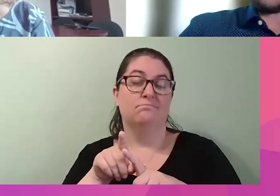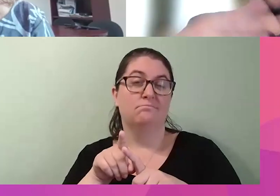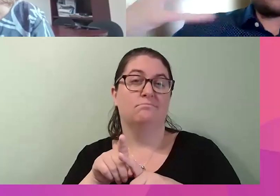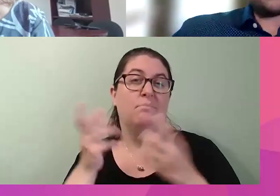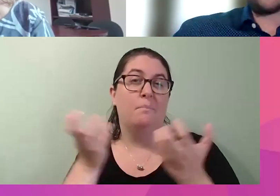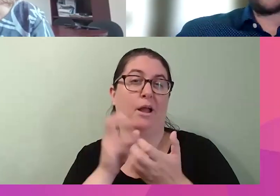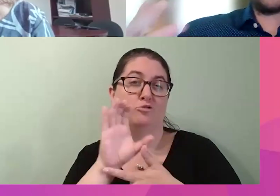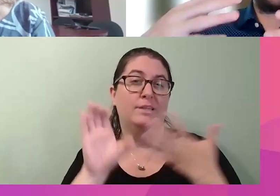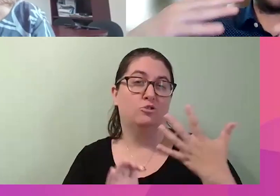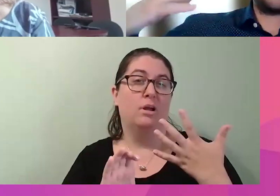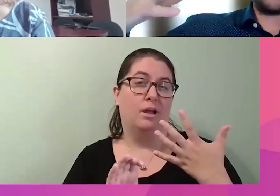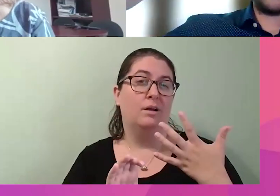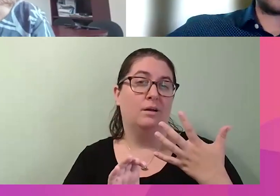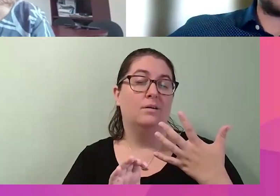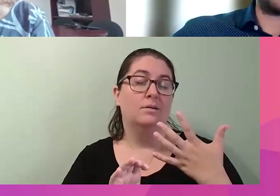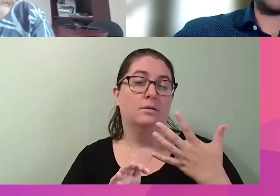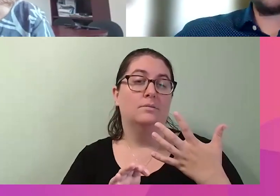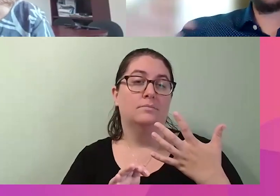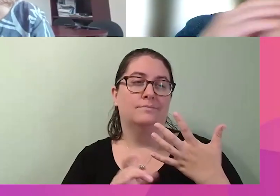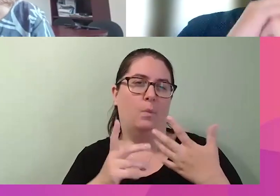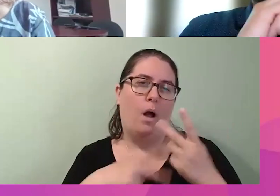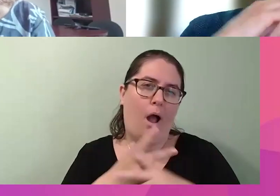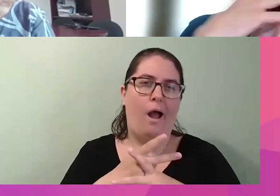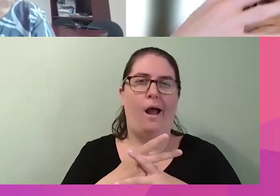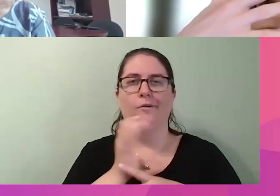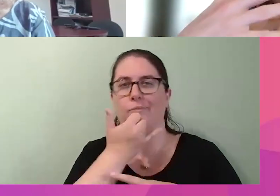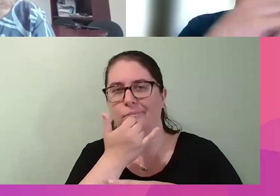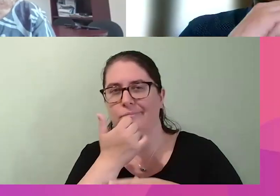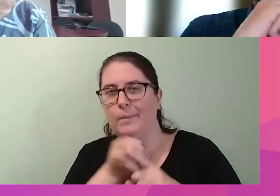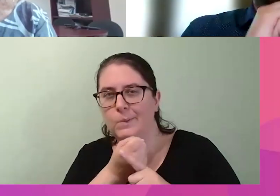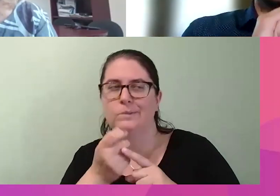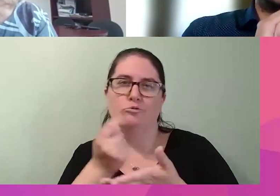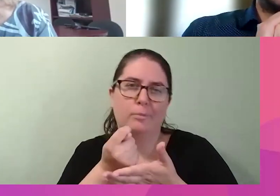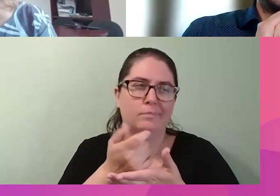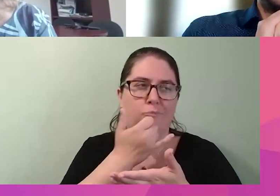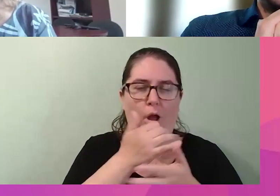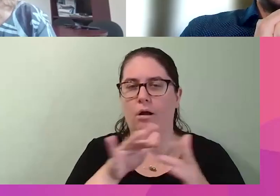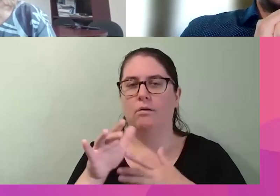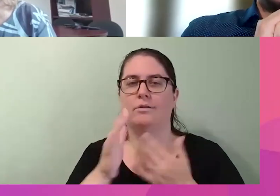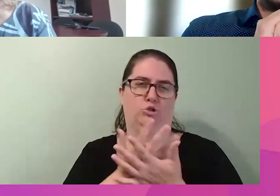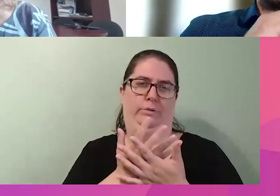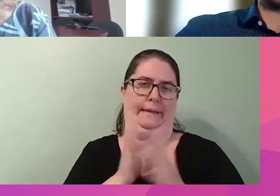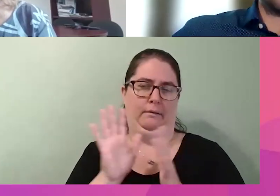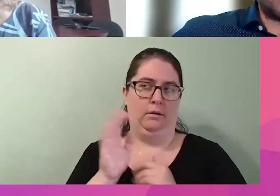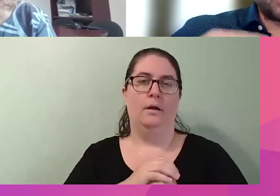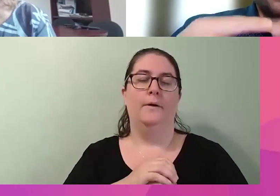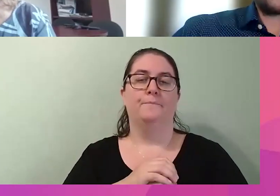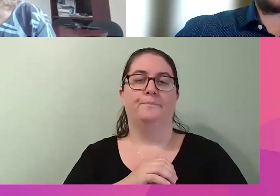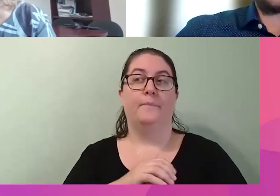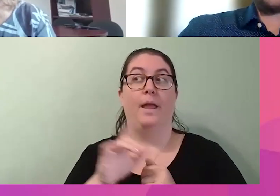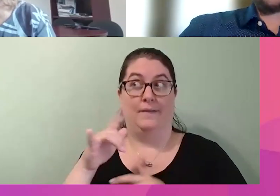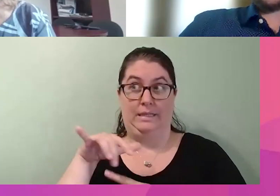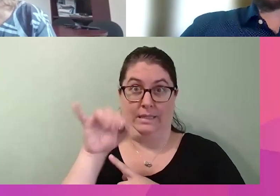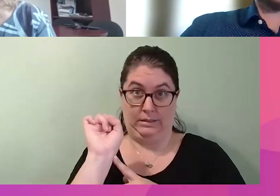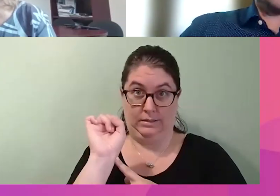eligible, they meet certain criteria as to like the types of mistreatment that might be going on, and there's a cognitive screen. They get